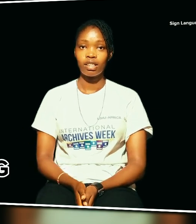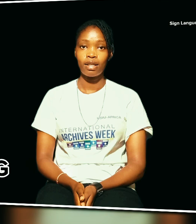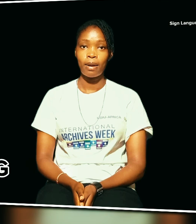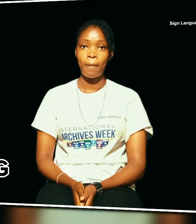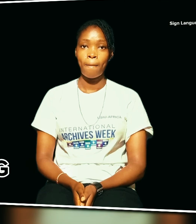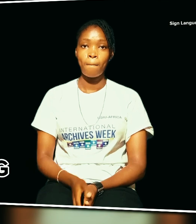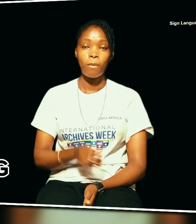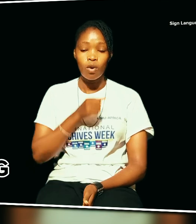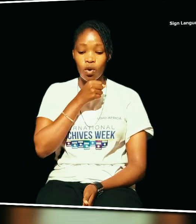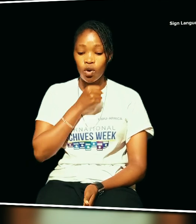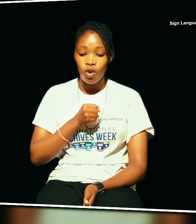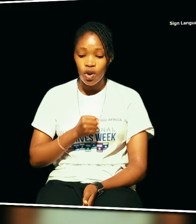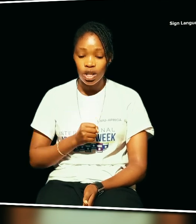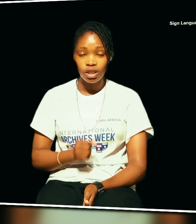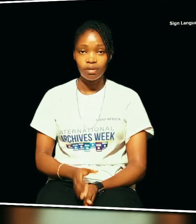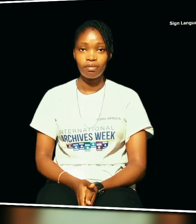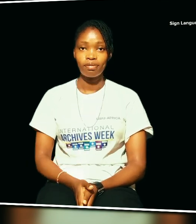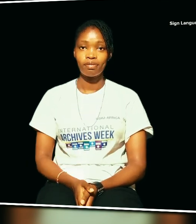Old.